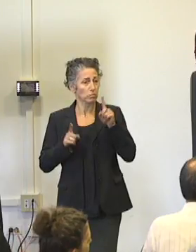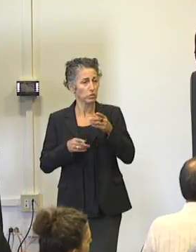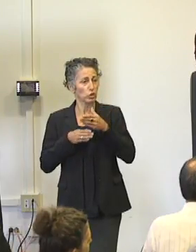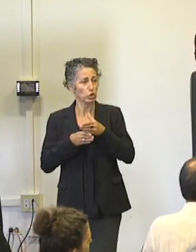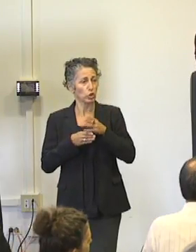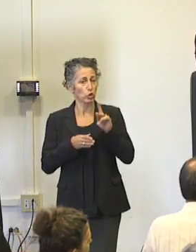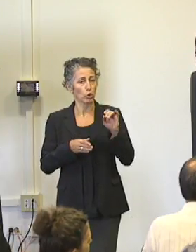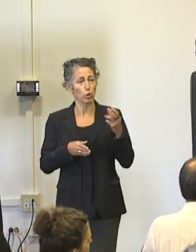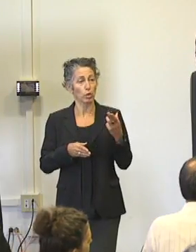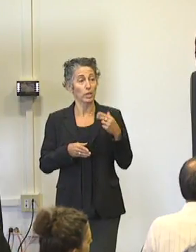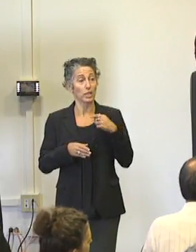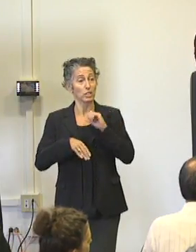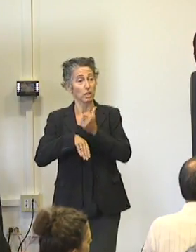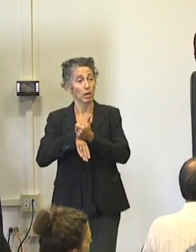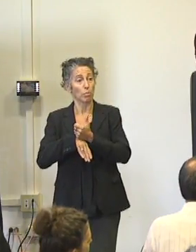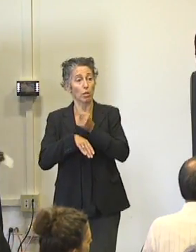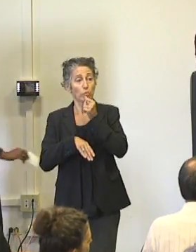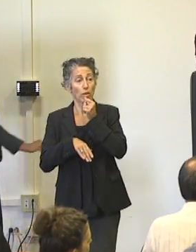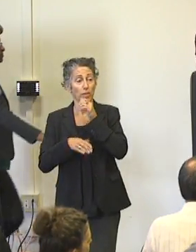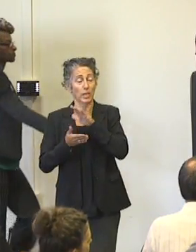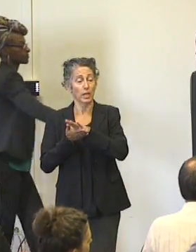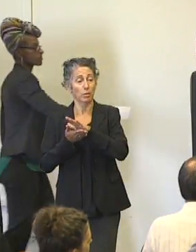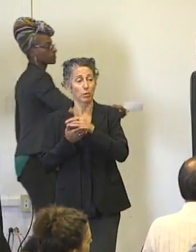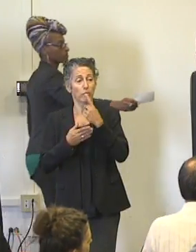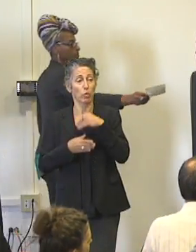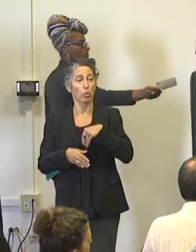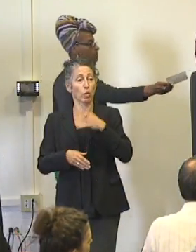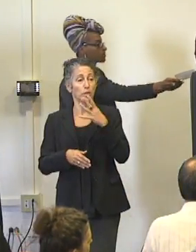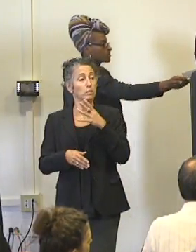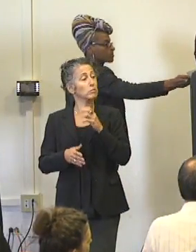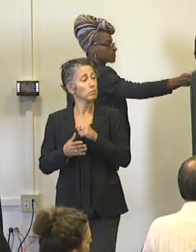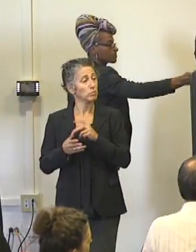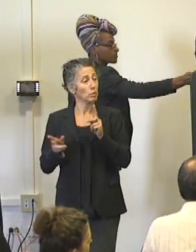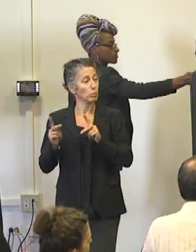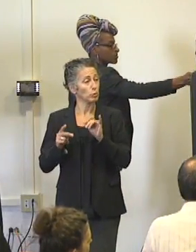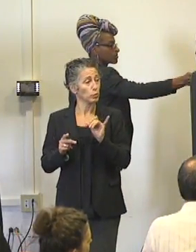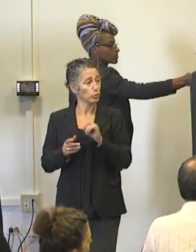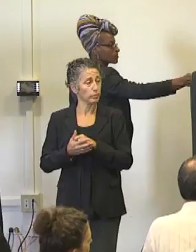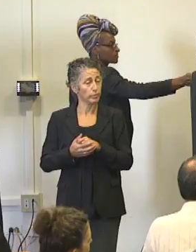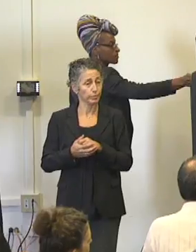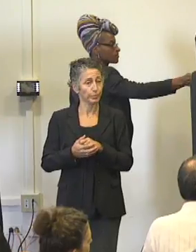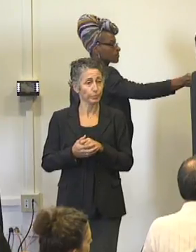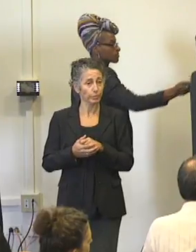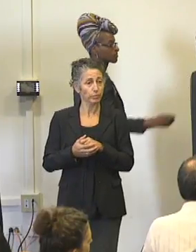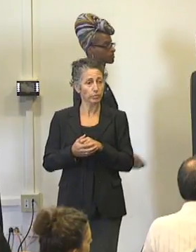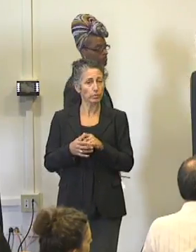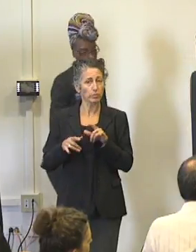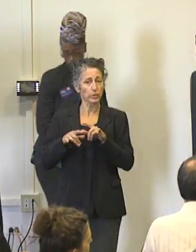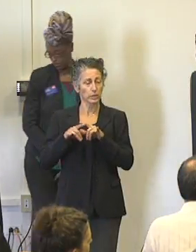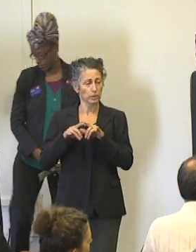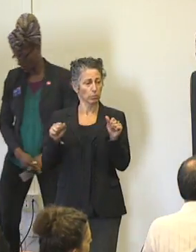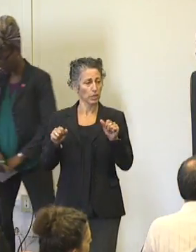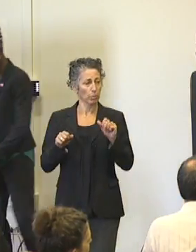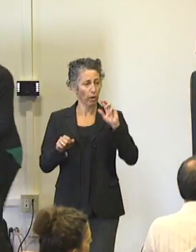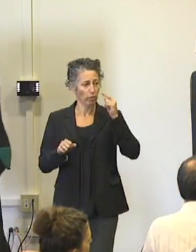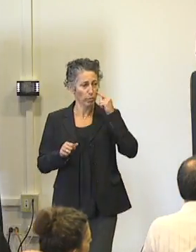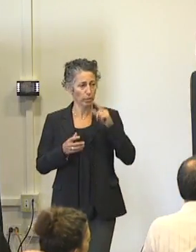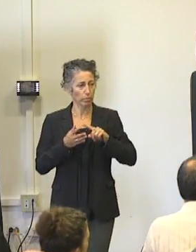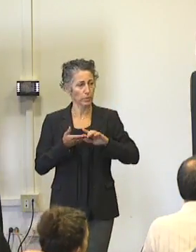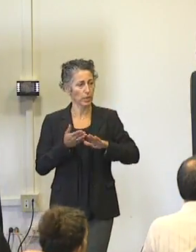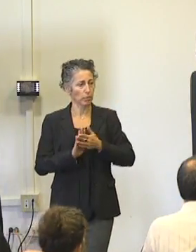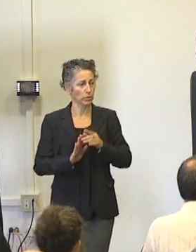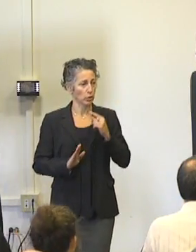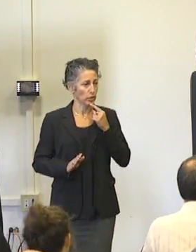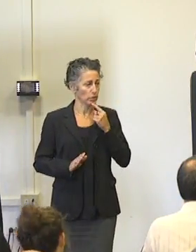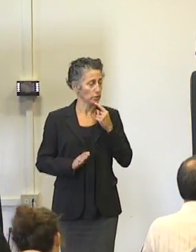private academy for whites in 1967, just as the federal government got serious about anti-discrimination. The National